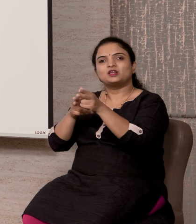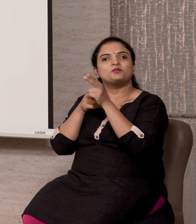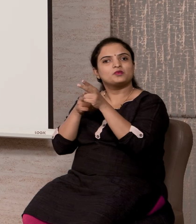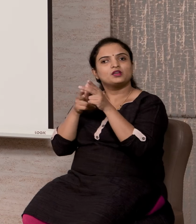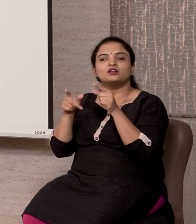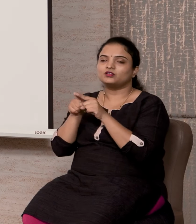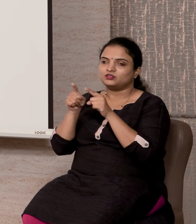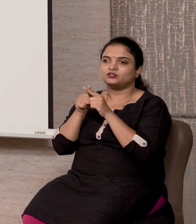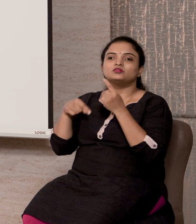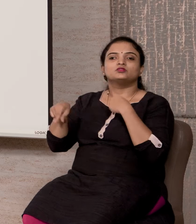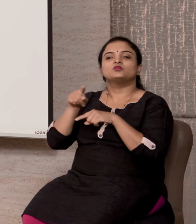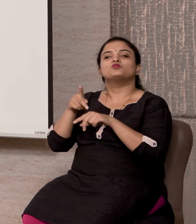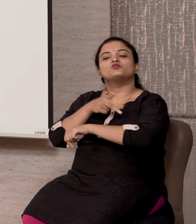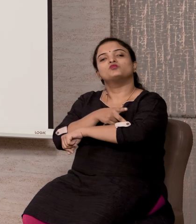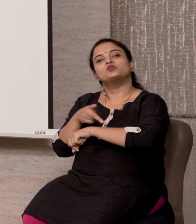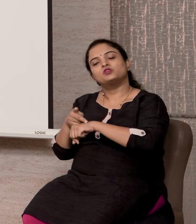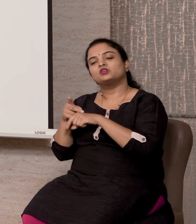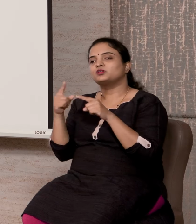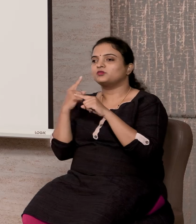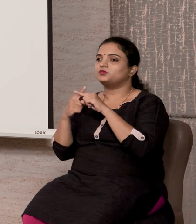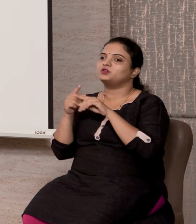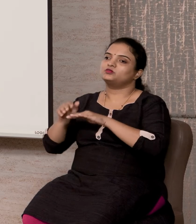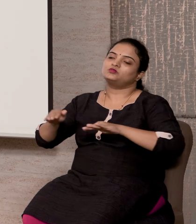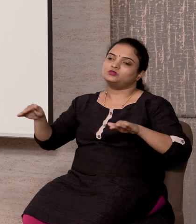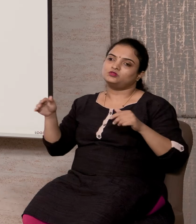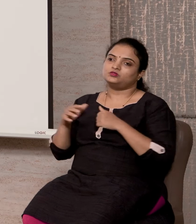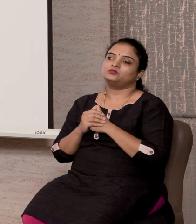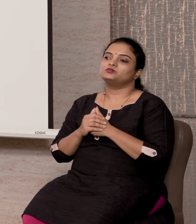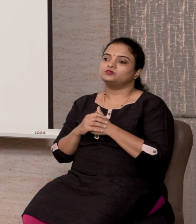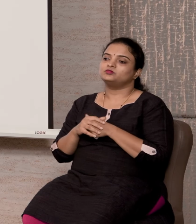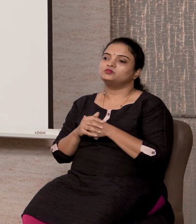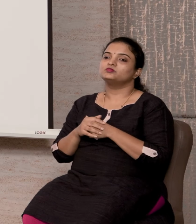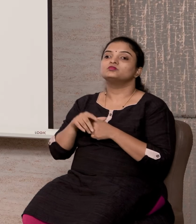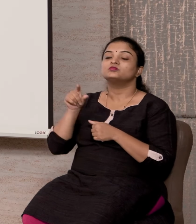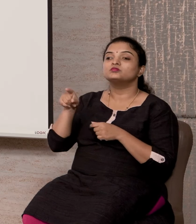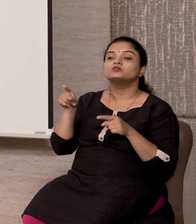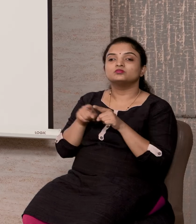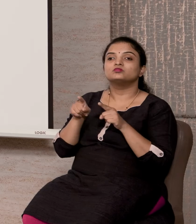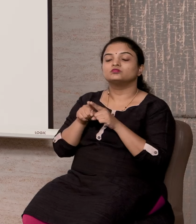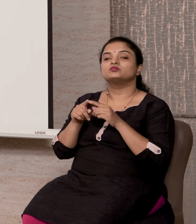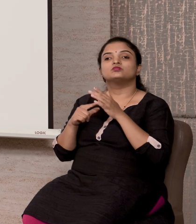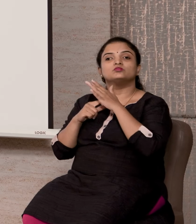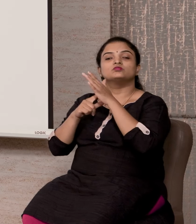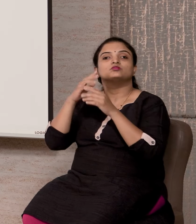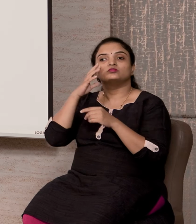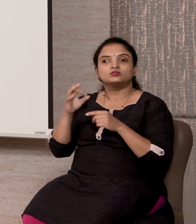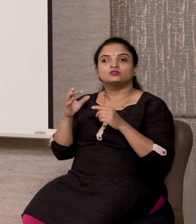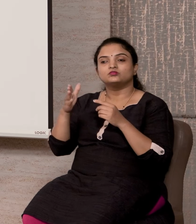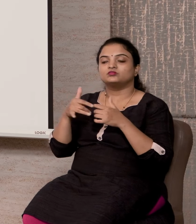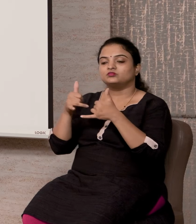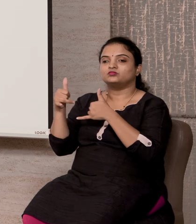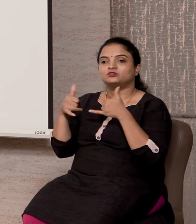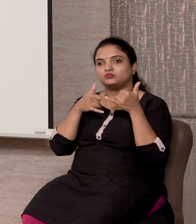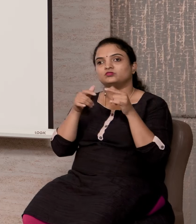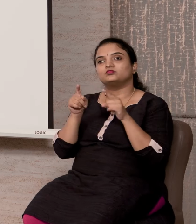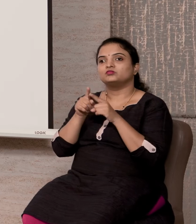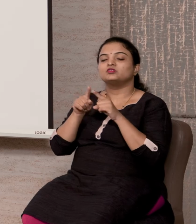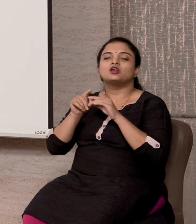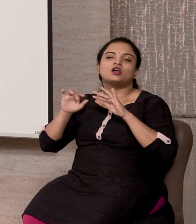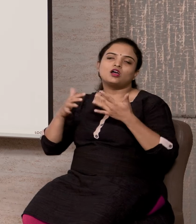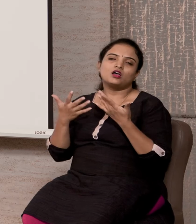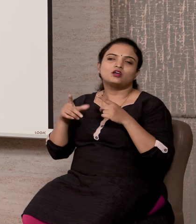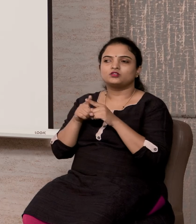train both professionals and students, right? So I nailed this, and this is called serious games. So sounds like an oxymoron, right? Like, how can a